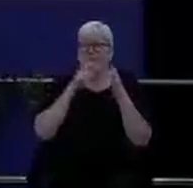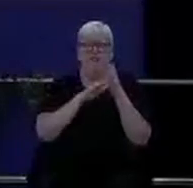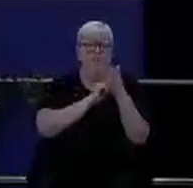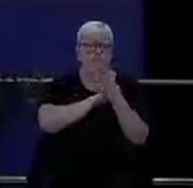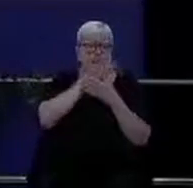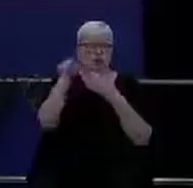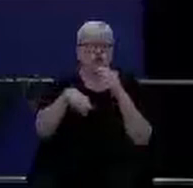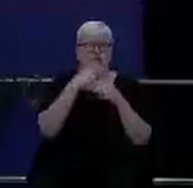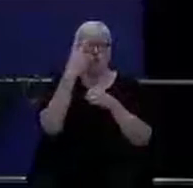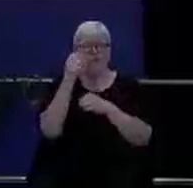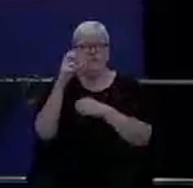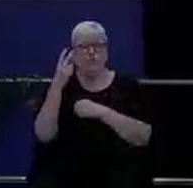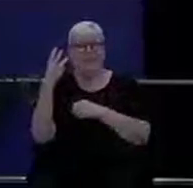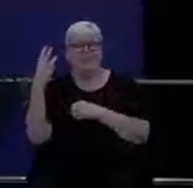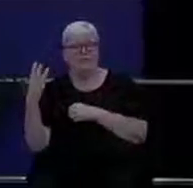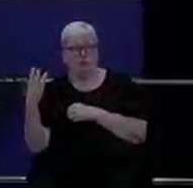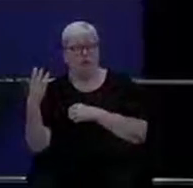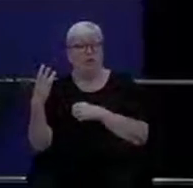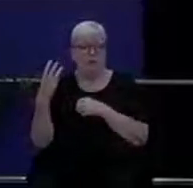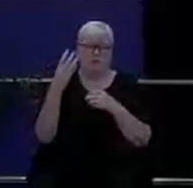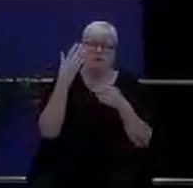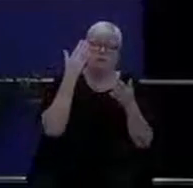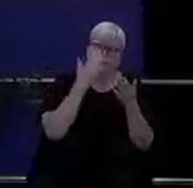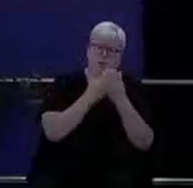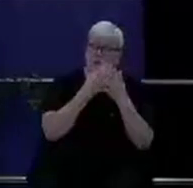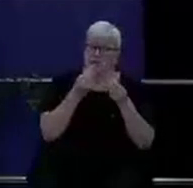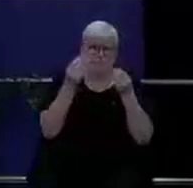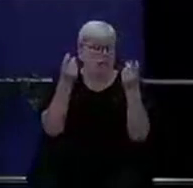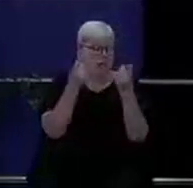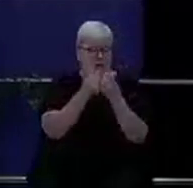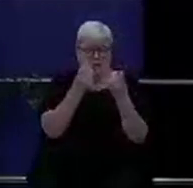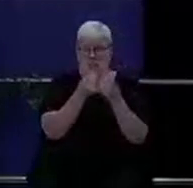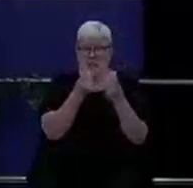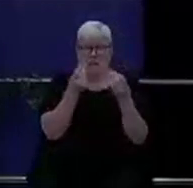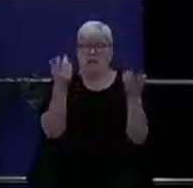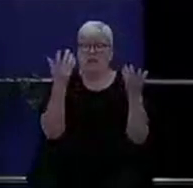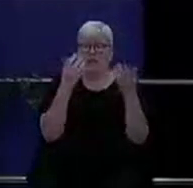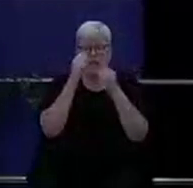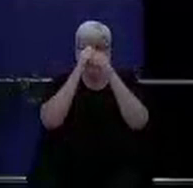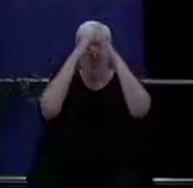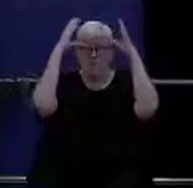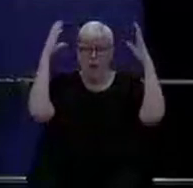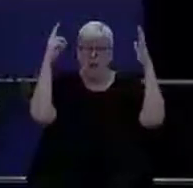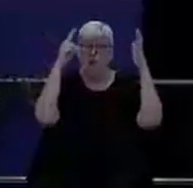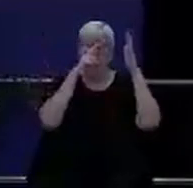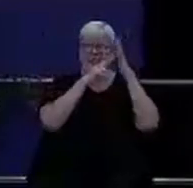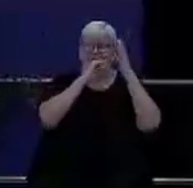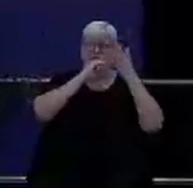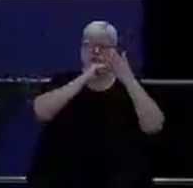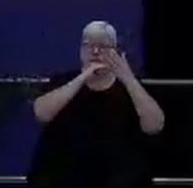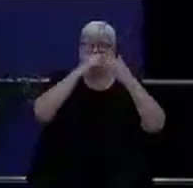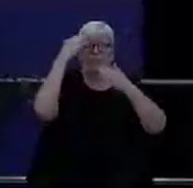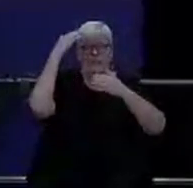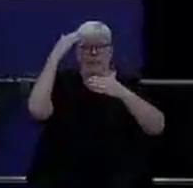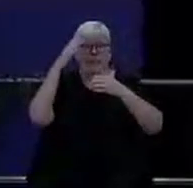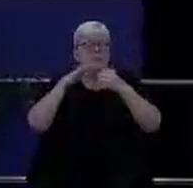There we go. So yes, you can submit anything you like inspired by Nan Shepherd with the theme that we name on there. I think it's place